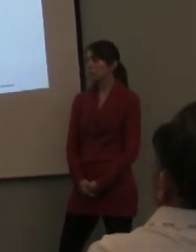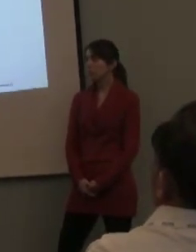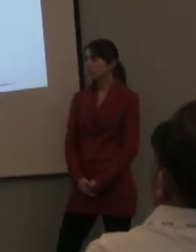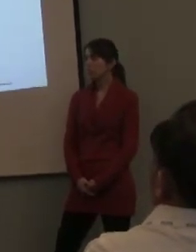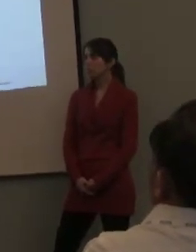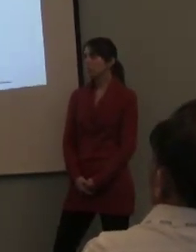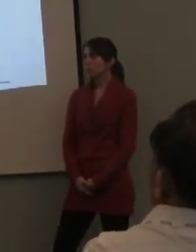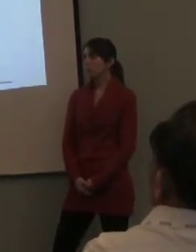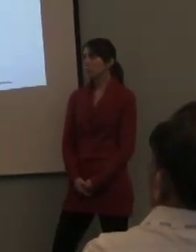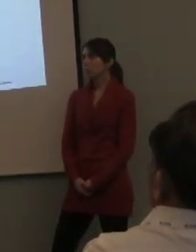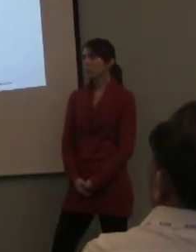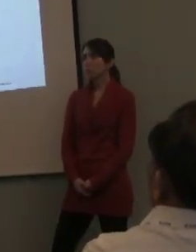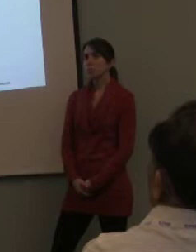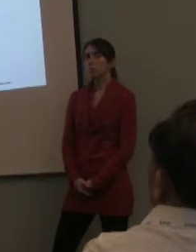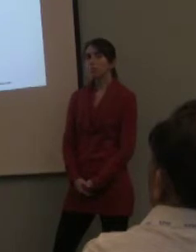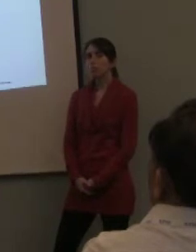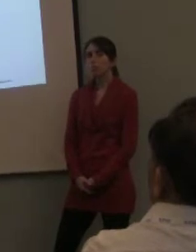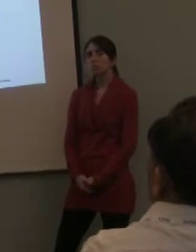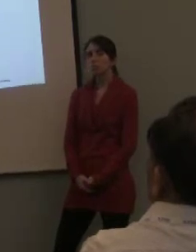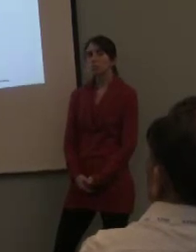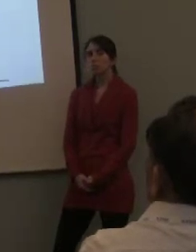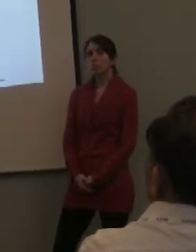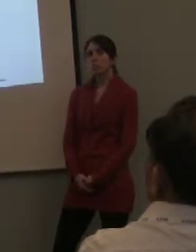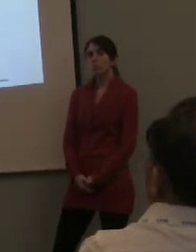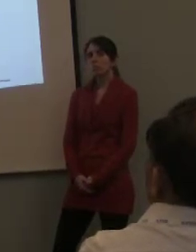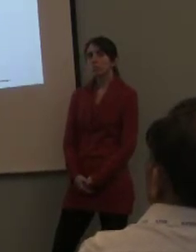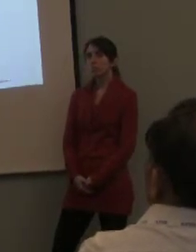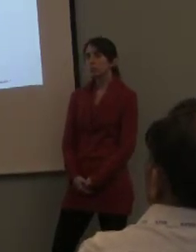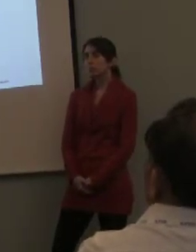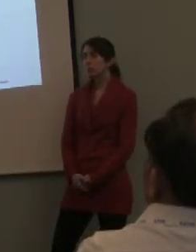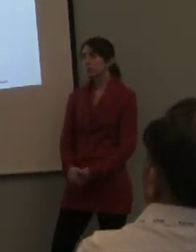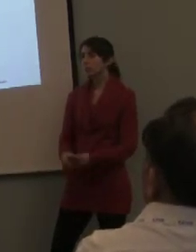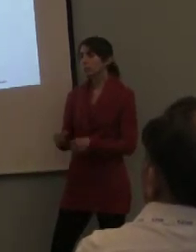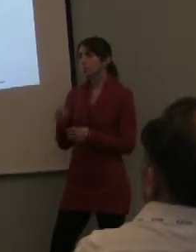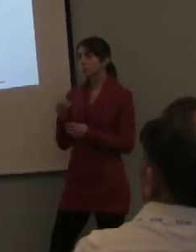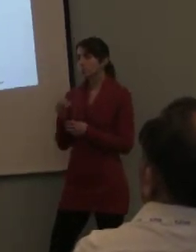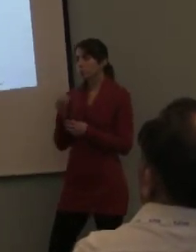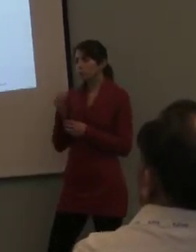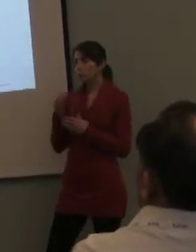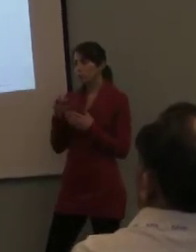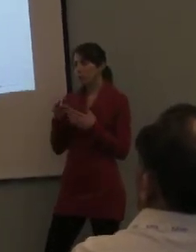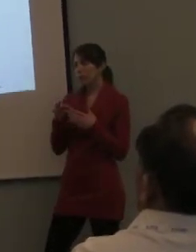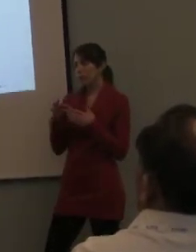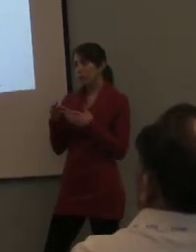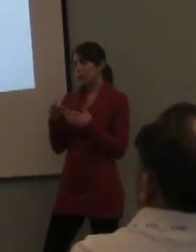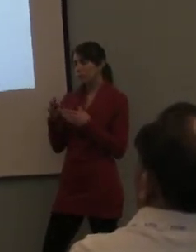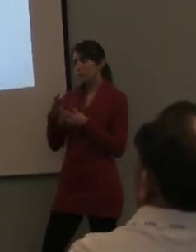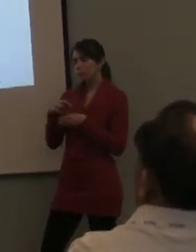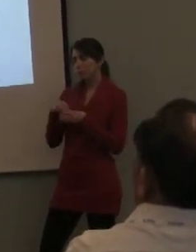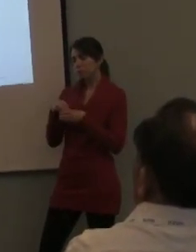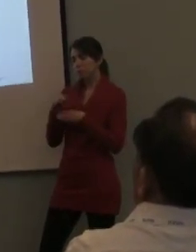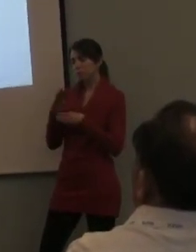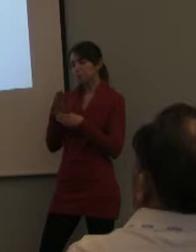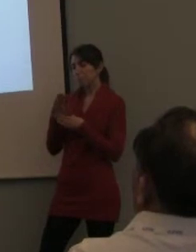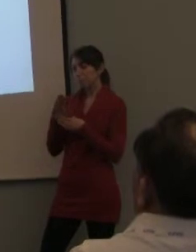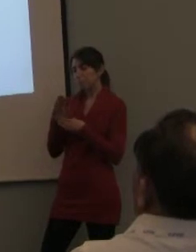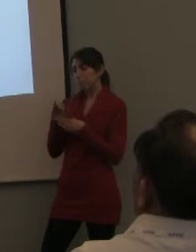McCall Smith and you have a libguide that includes biographical information